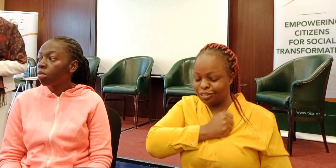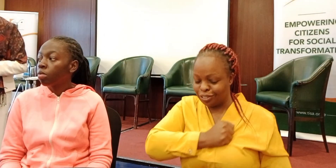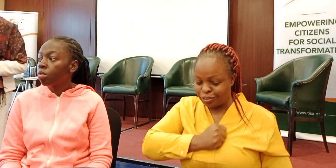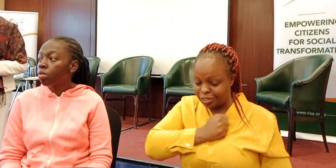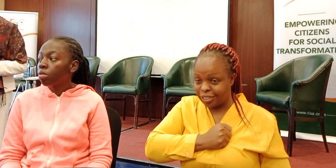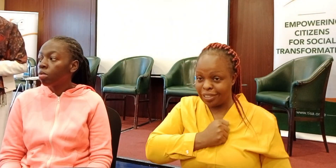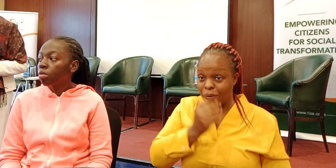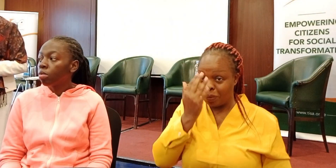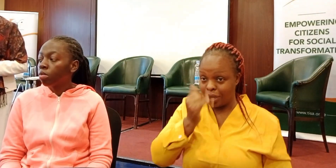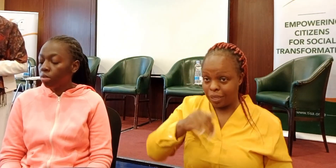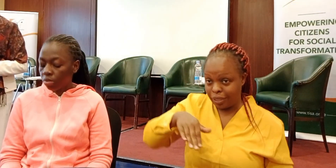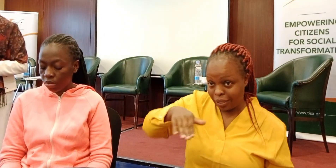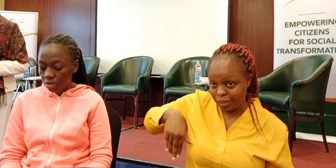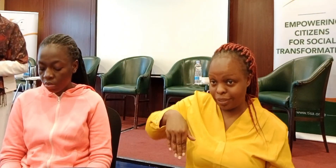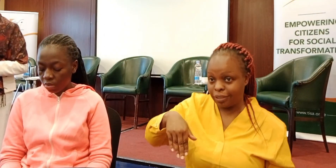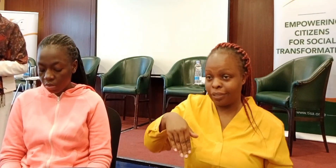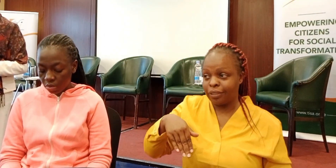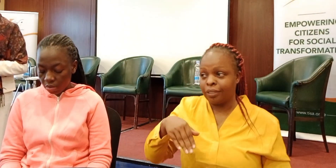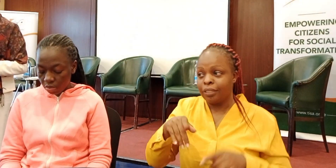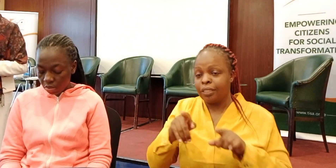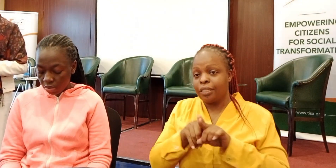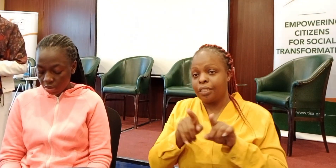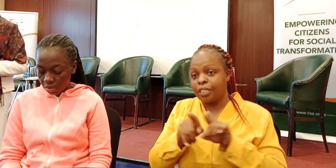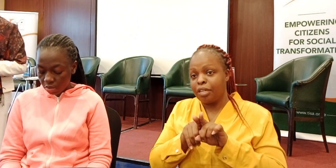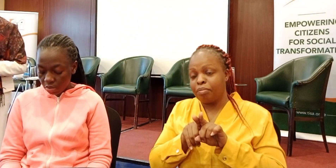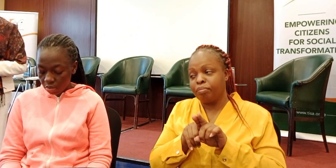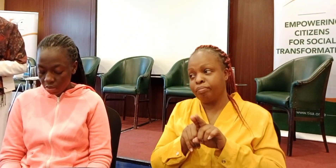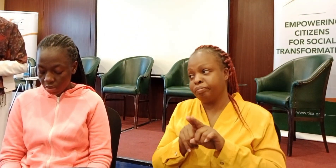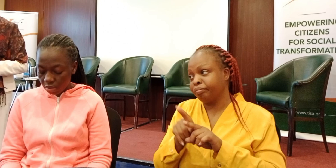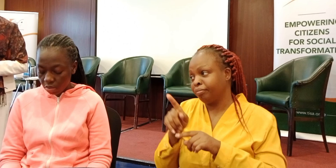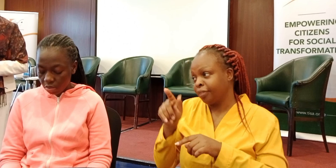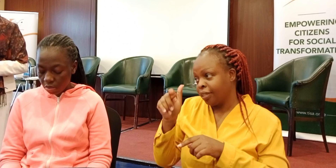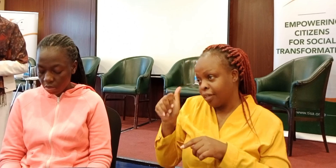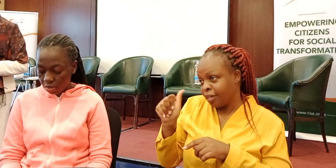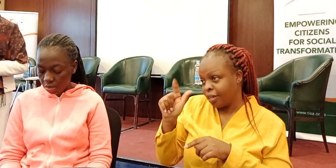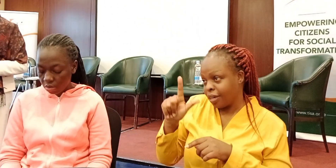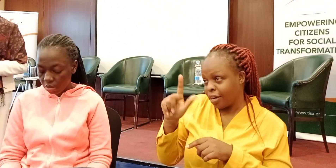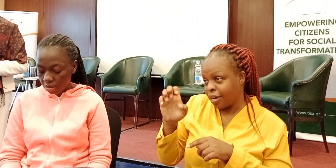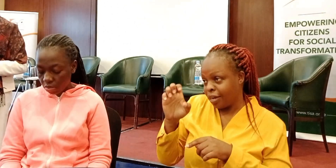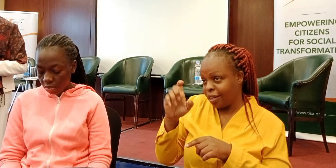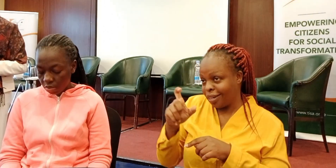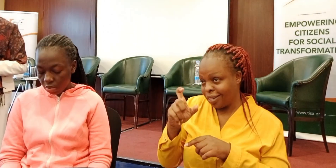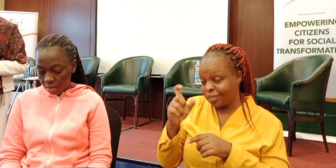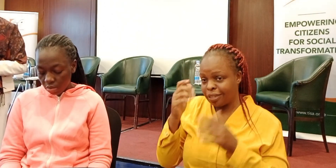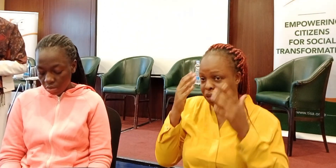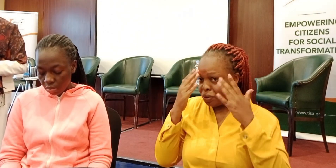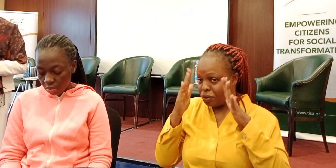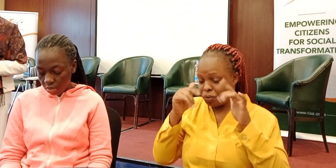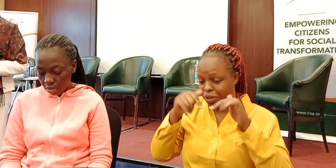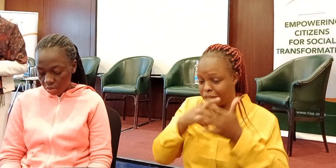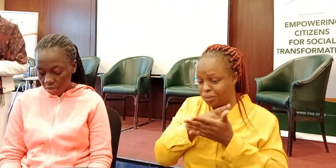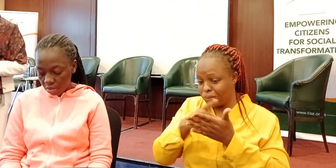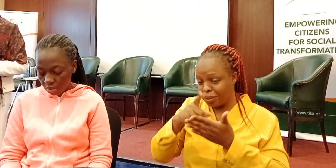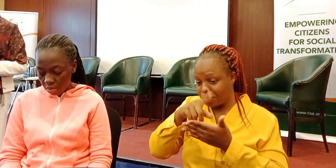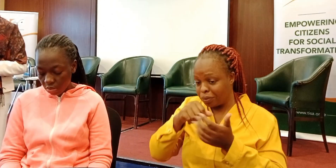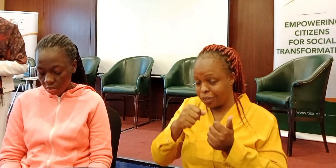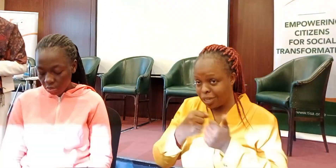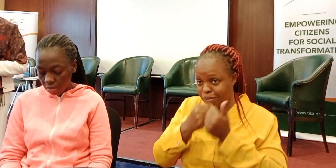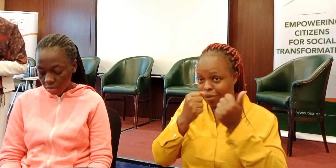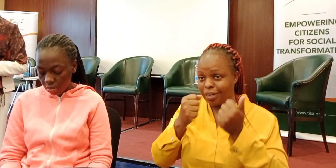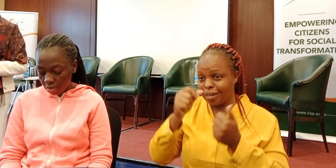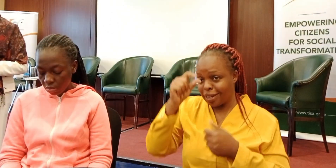coming in late, and my colleague Alex. I don't know what has happened this week. The